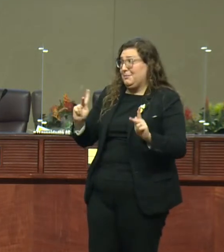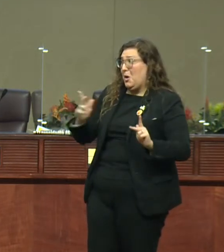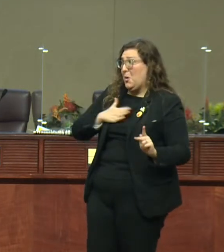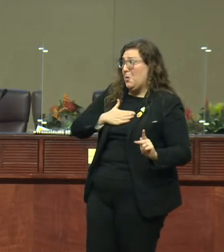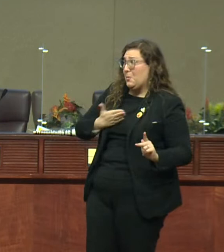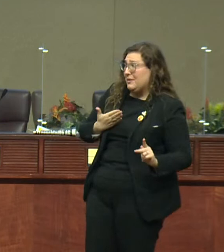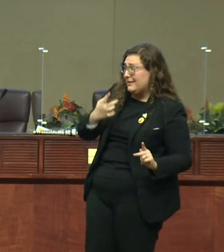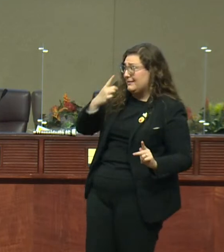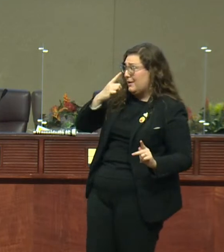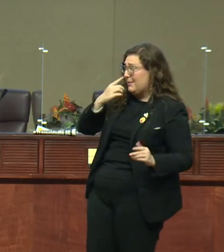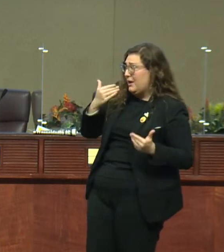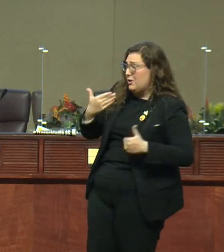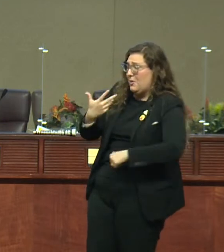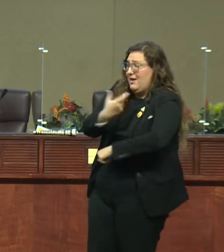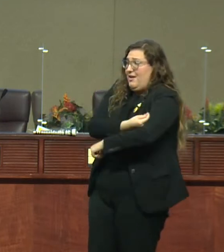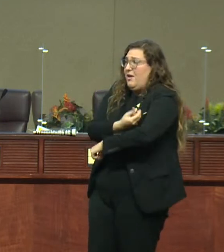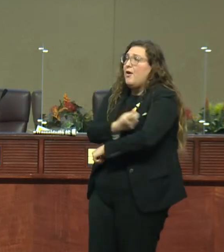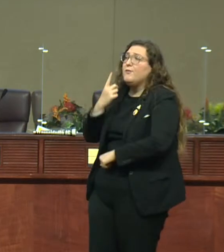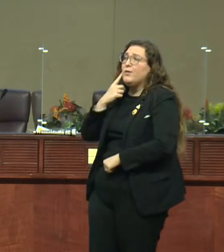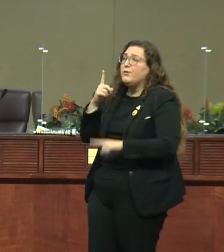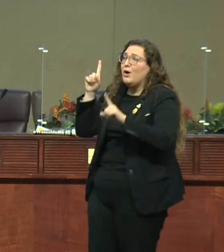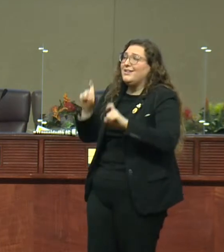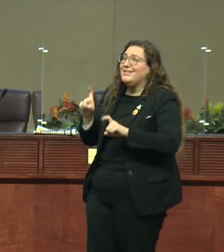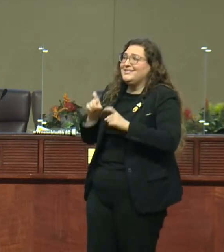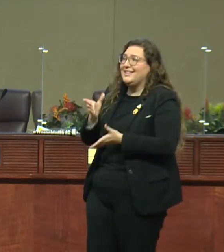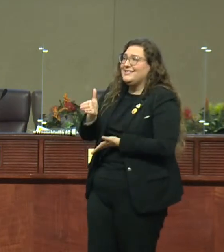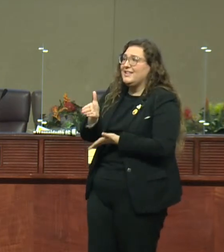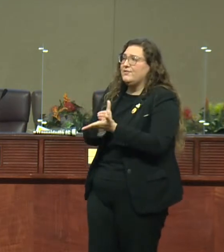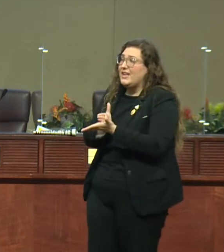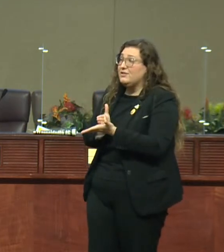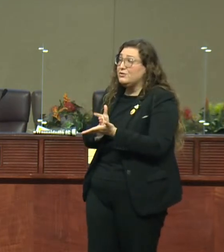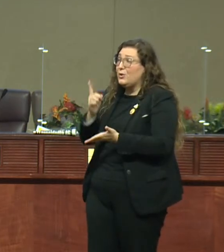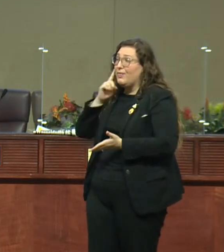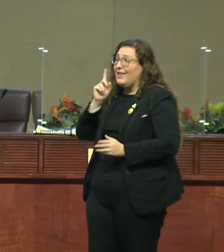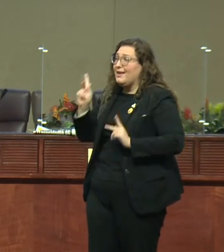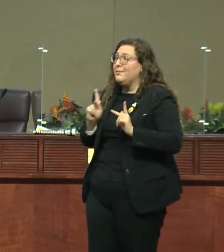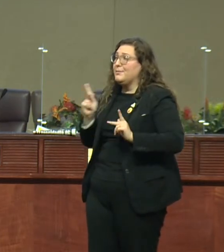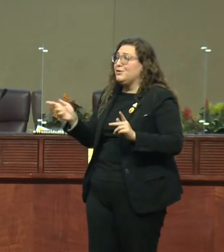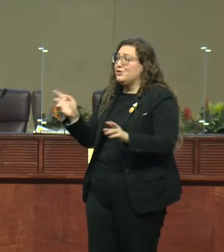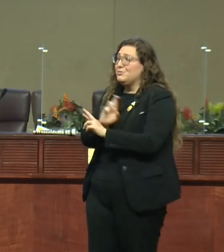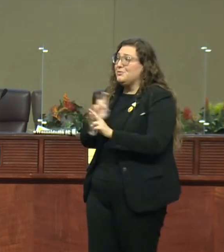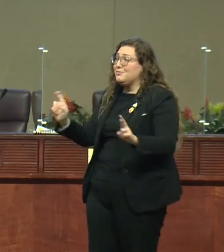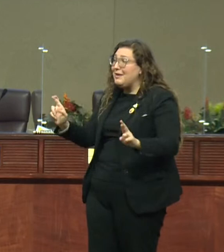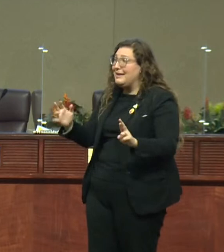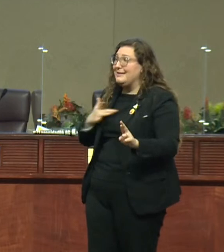getting this vaccine in the trial phase or after it's approved for mass distribution?